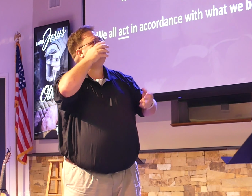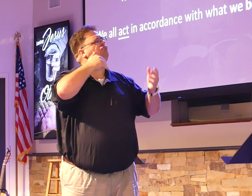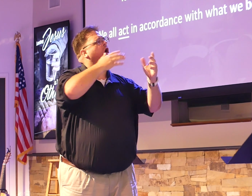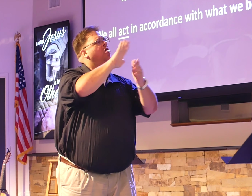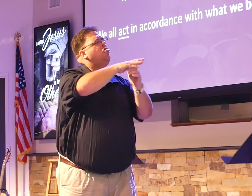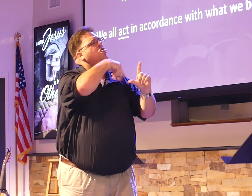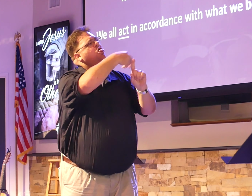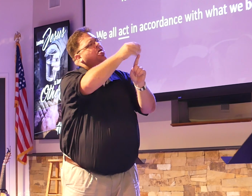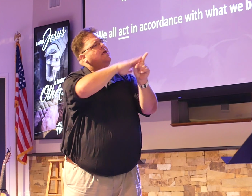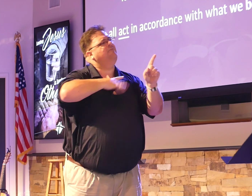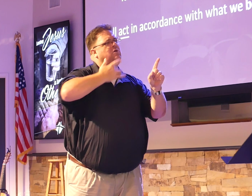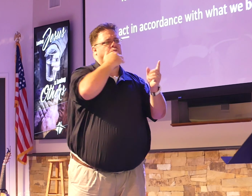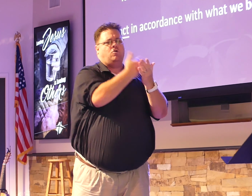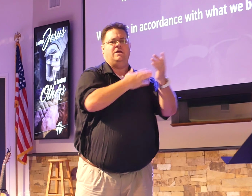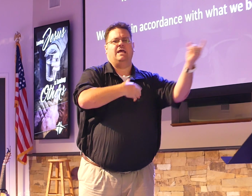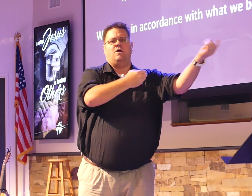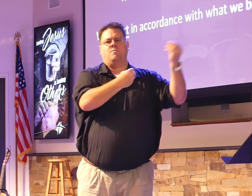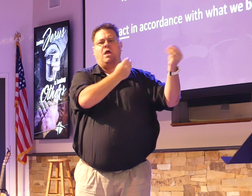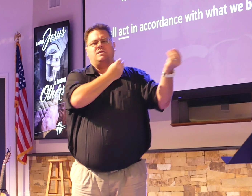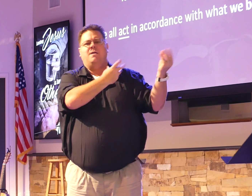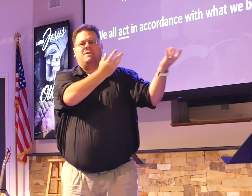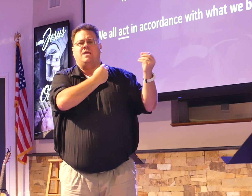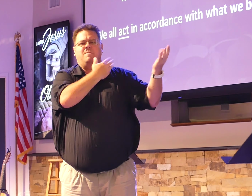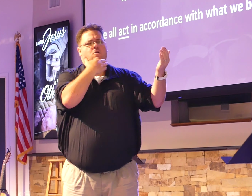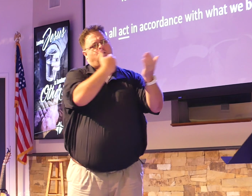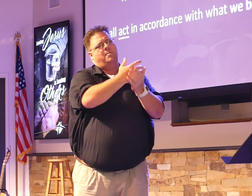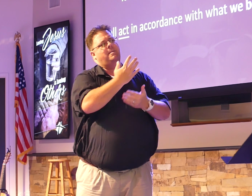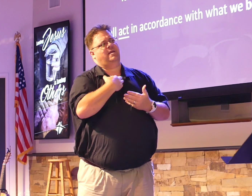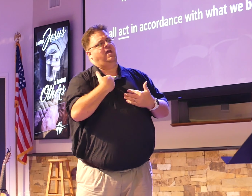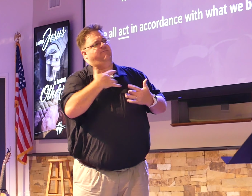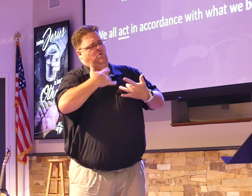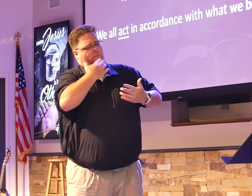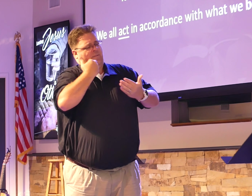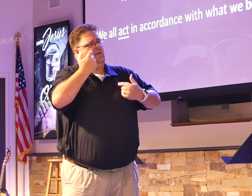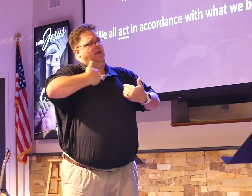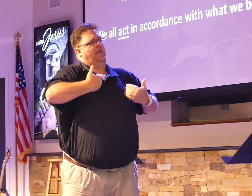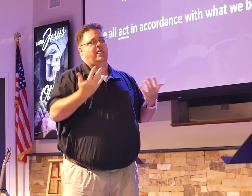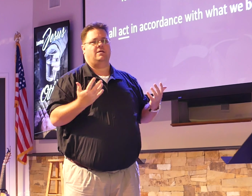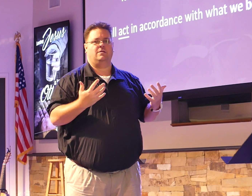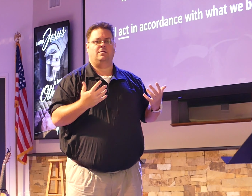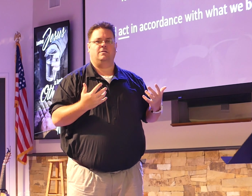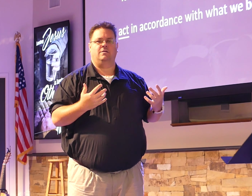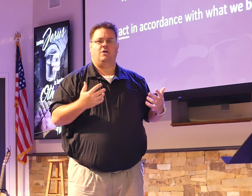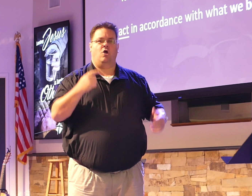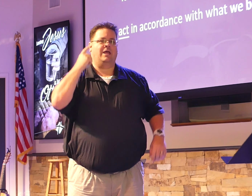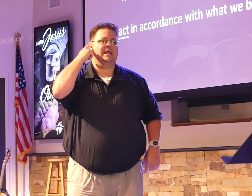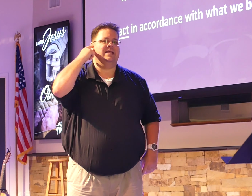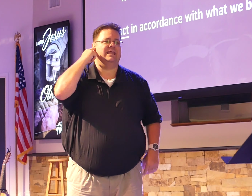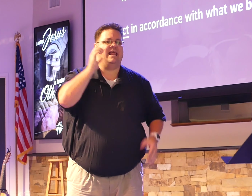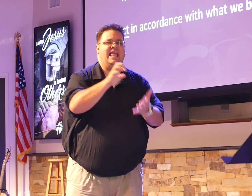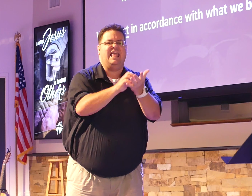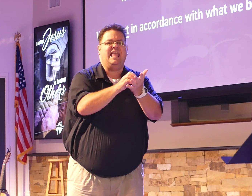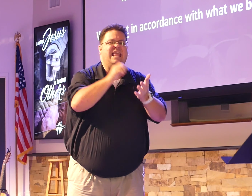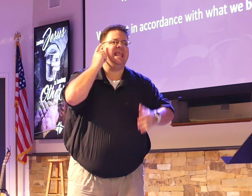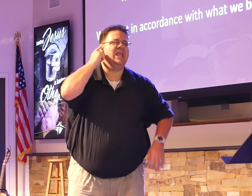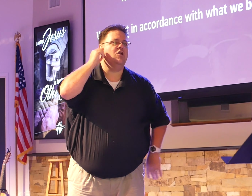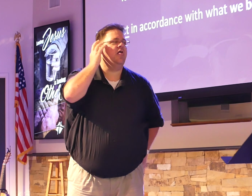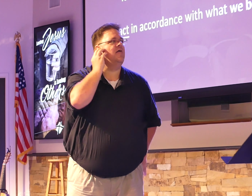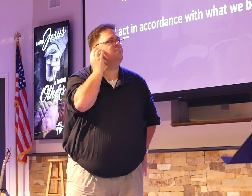something that make them feel good. Tell me something that make them feel better. You know, and so he said they're going to have itchy ears. Look at verse number 4. And they